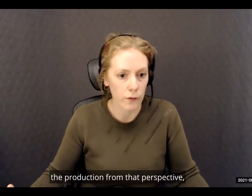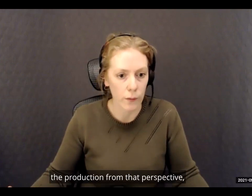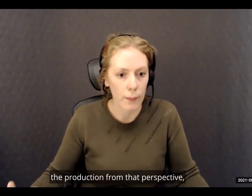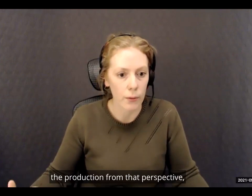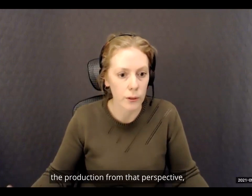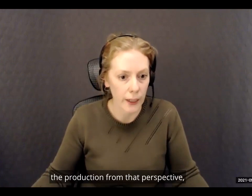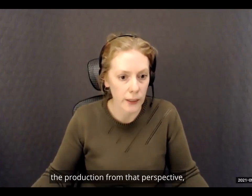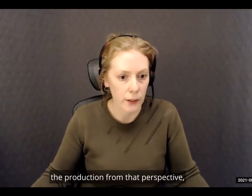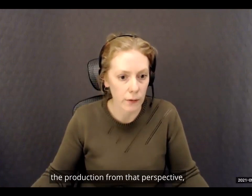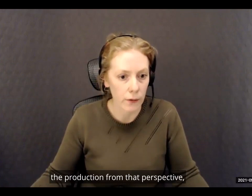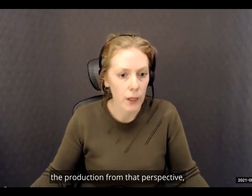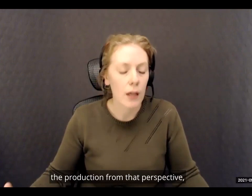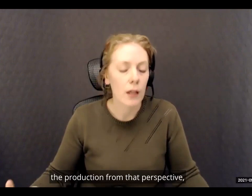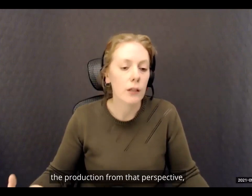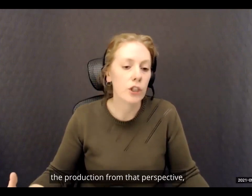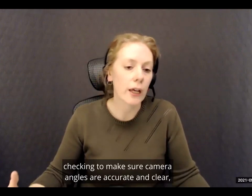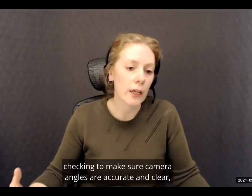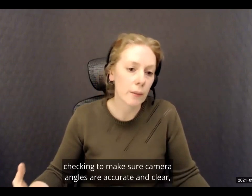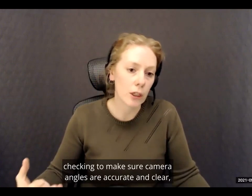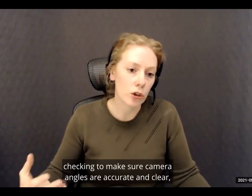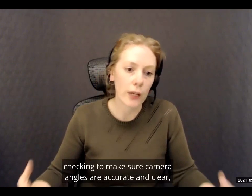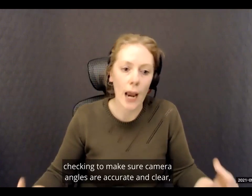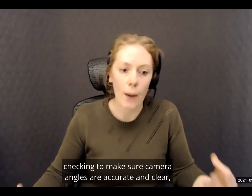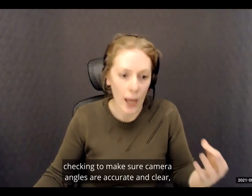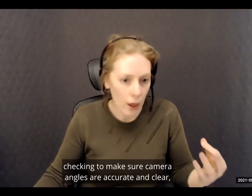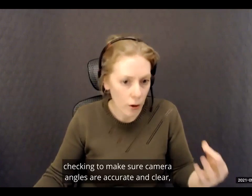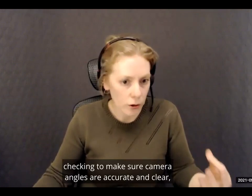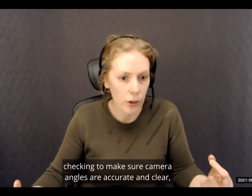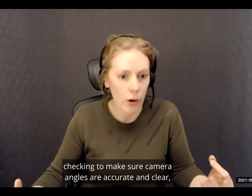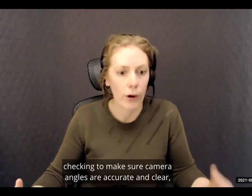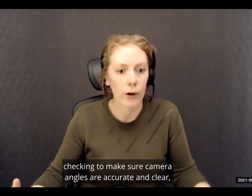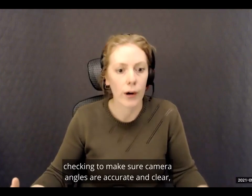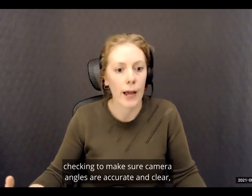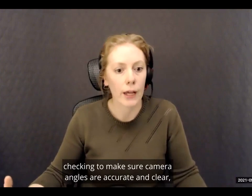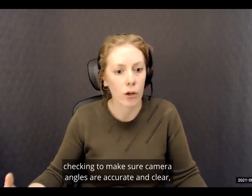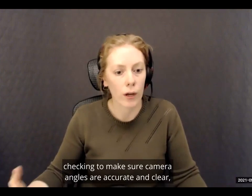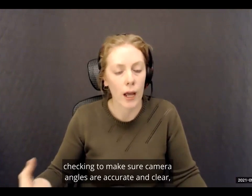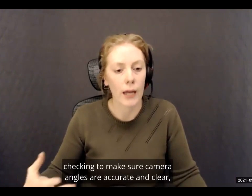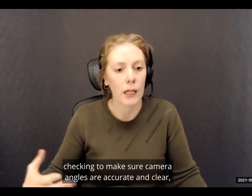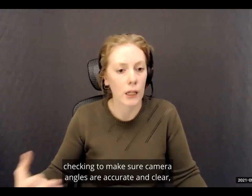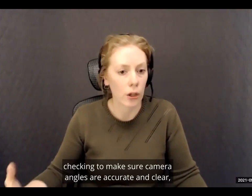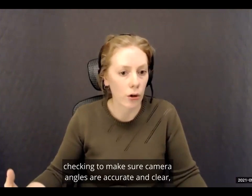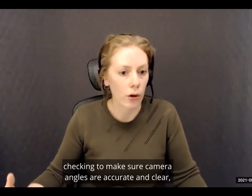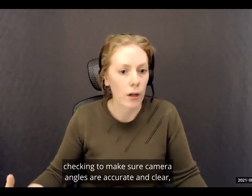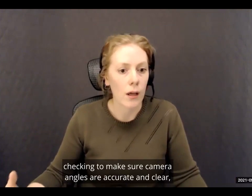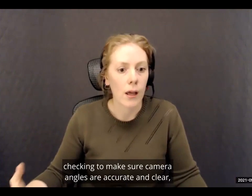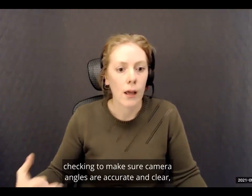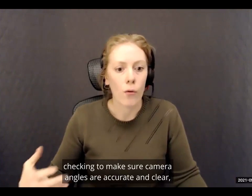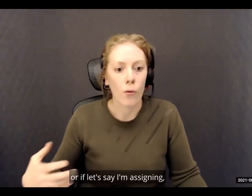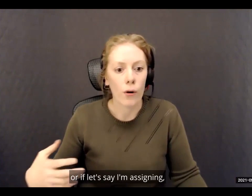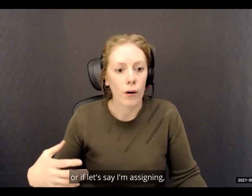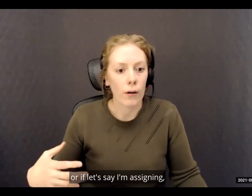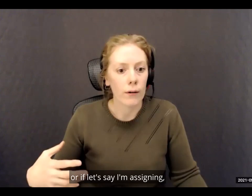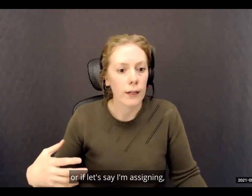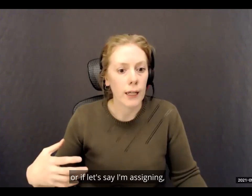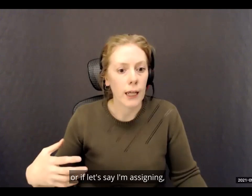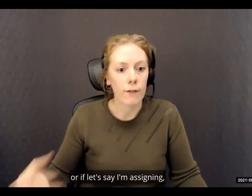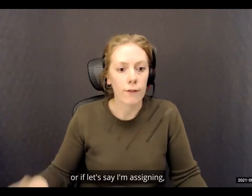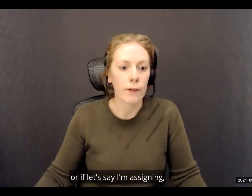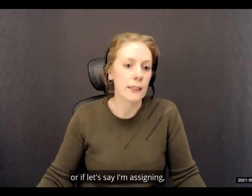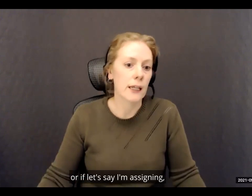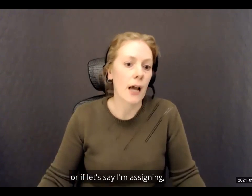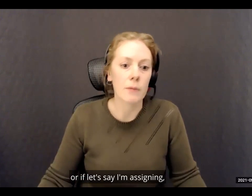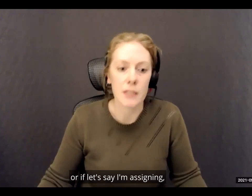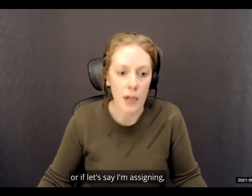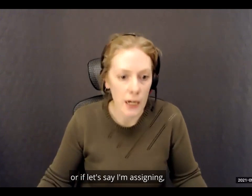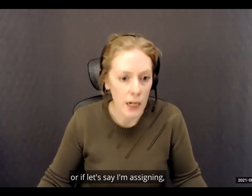the production from that perspective, checking to make sure camera angles are accurate and clear. Or